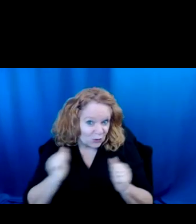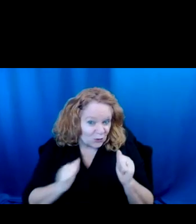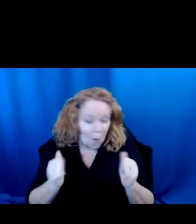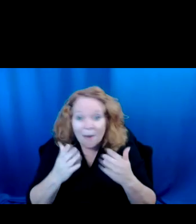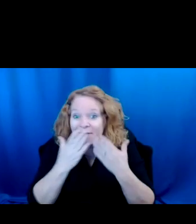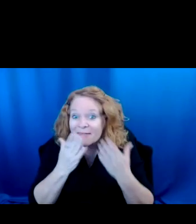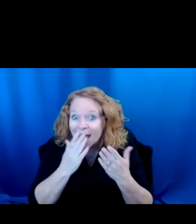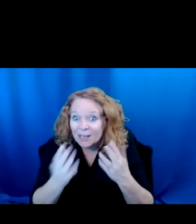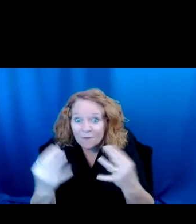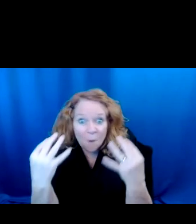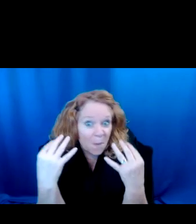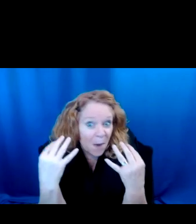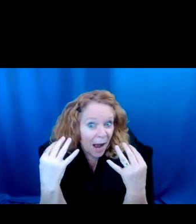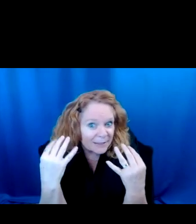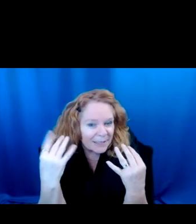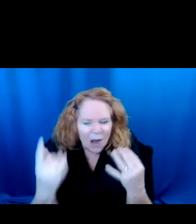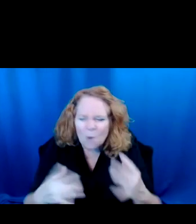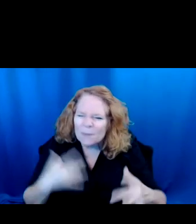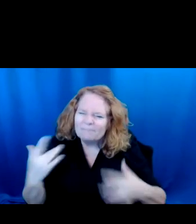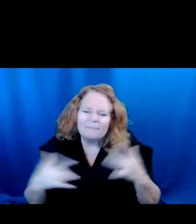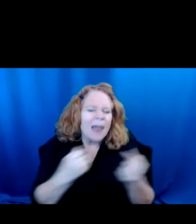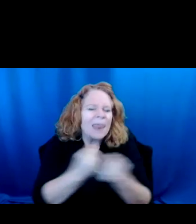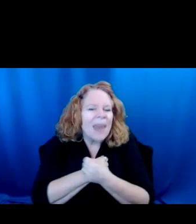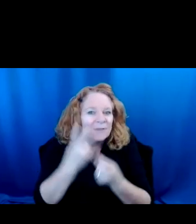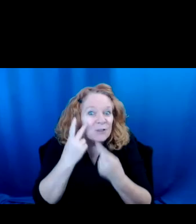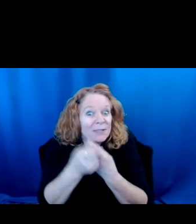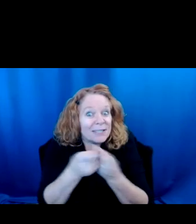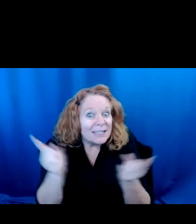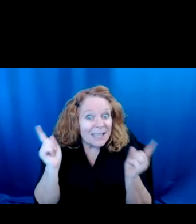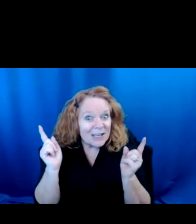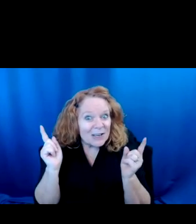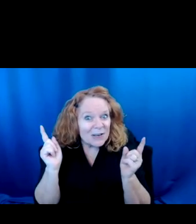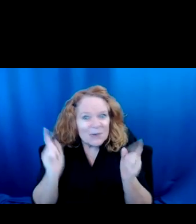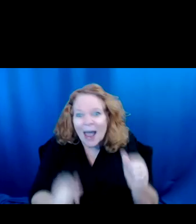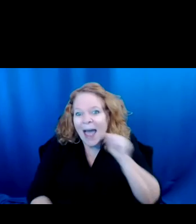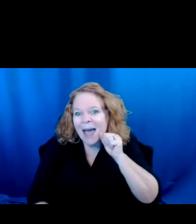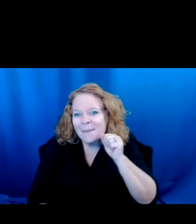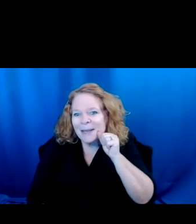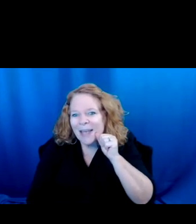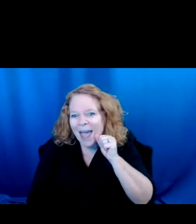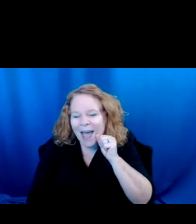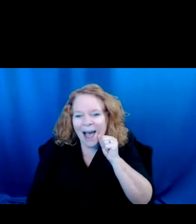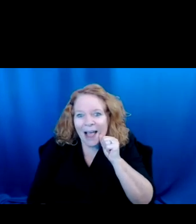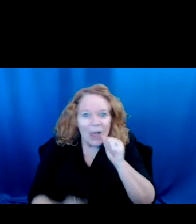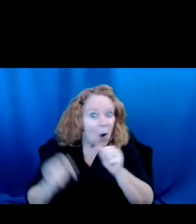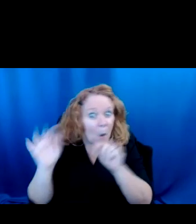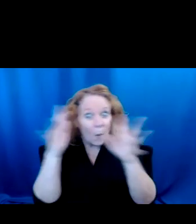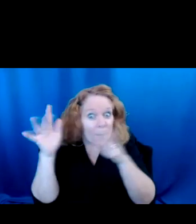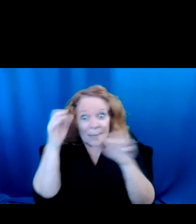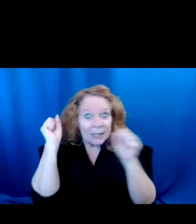Abigail. It's always really great to see you, Abigail.